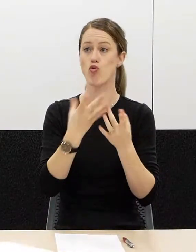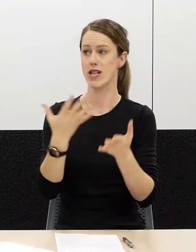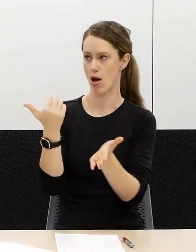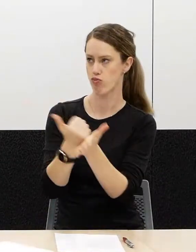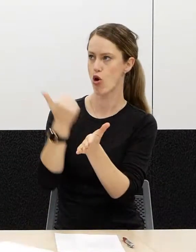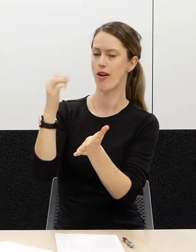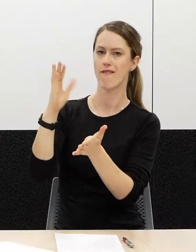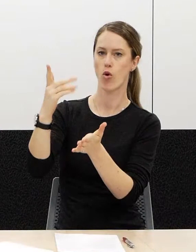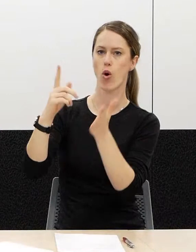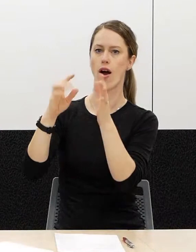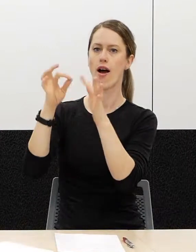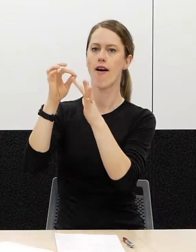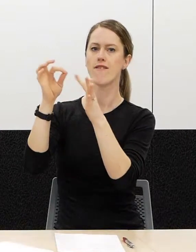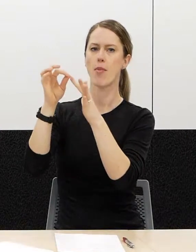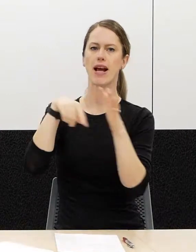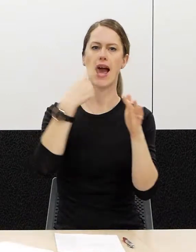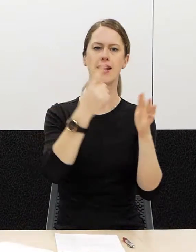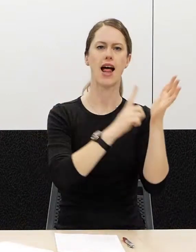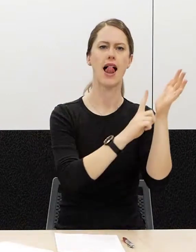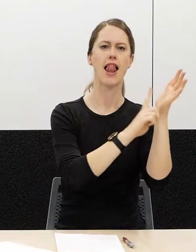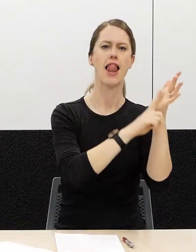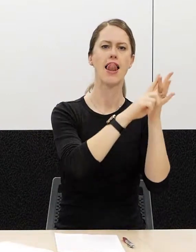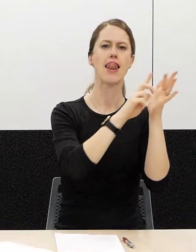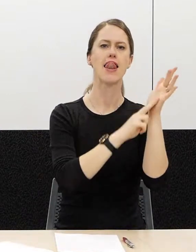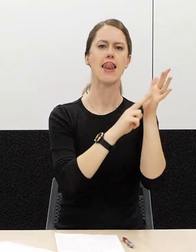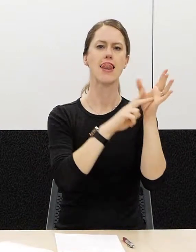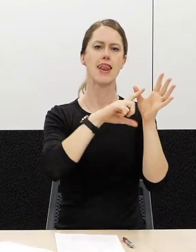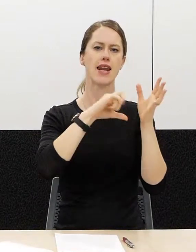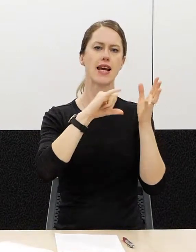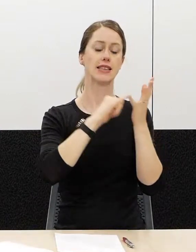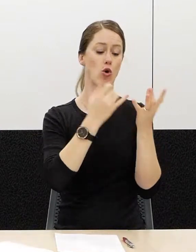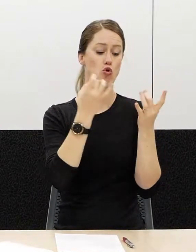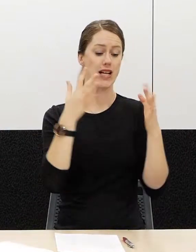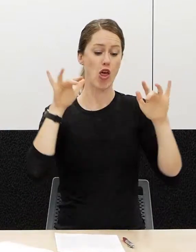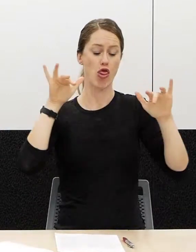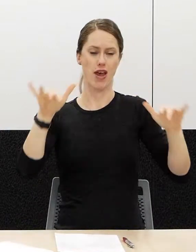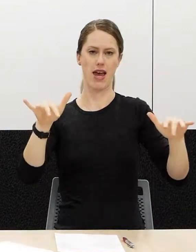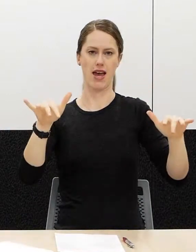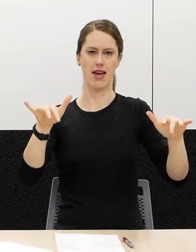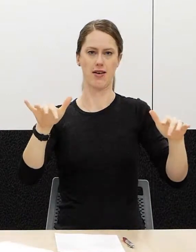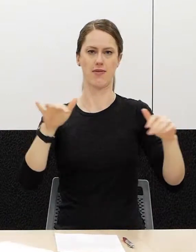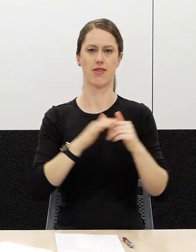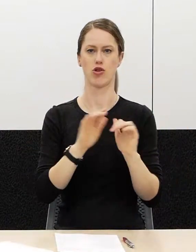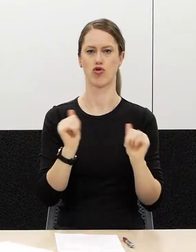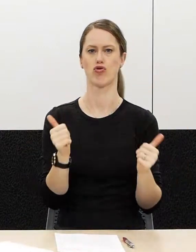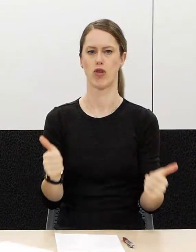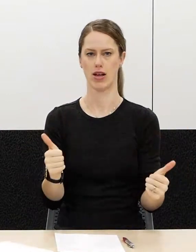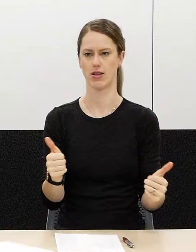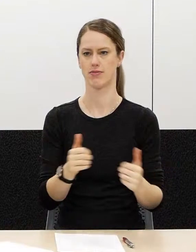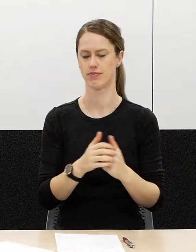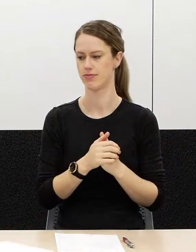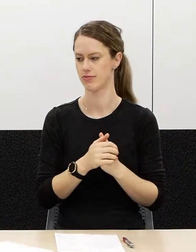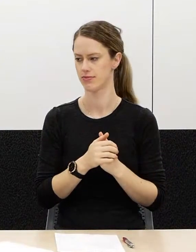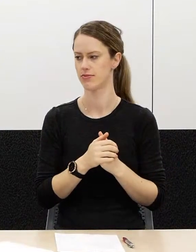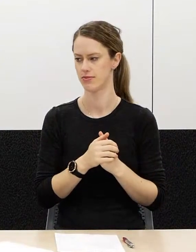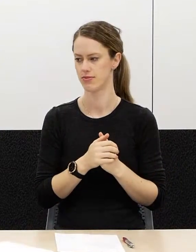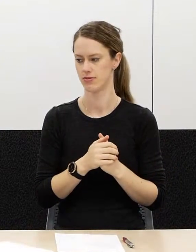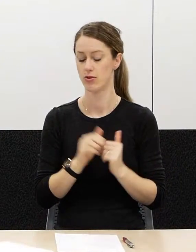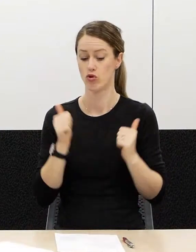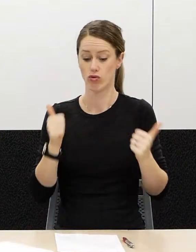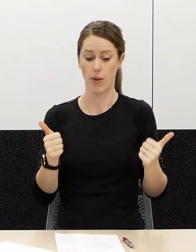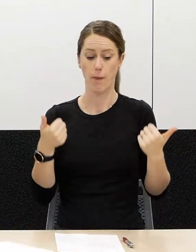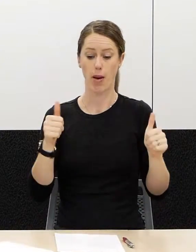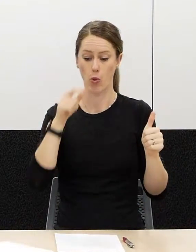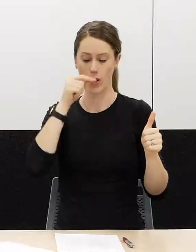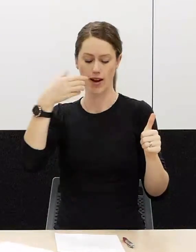for Pharmac and Linux has been put in place and is there, which is great. And it's great. It's great that we